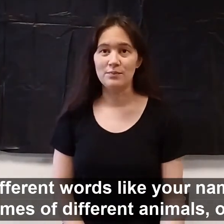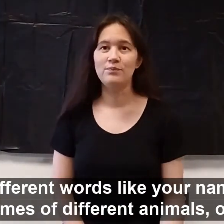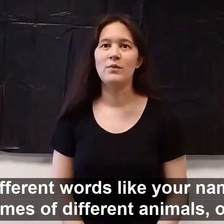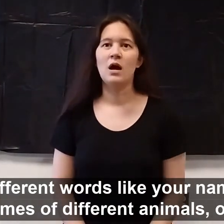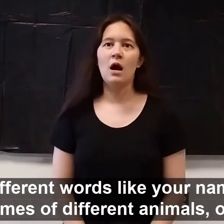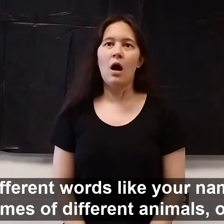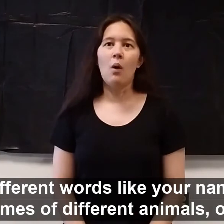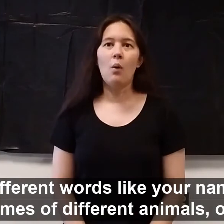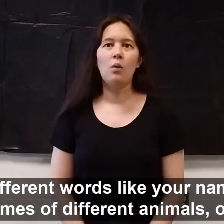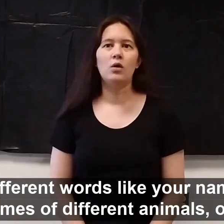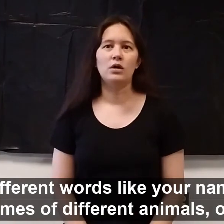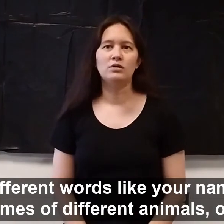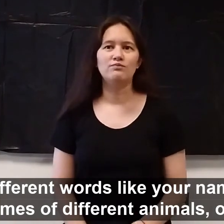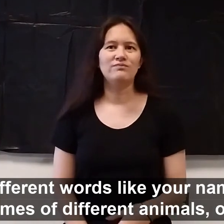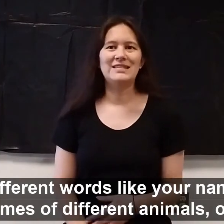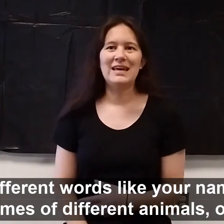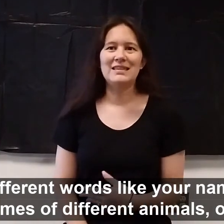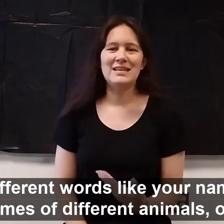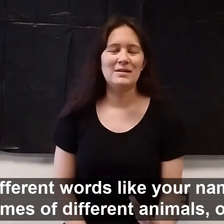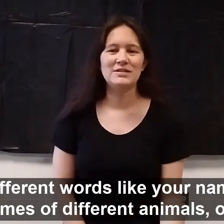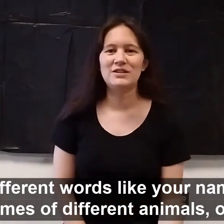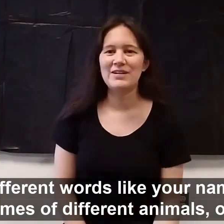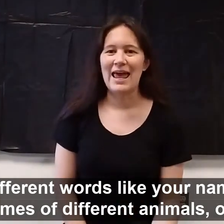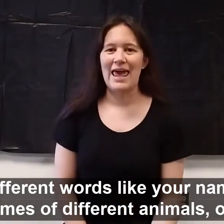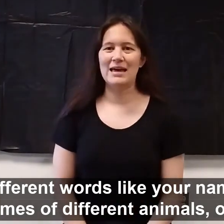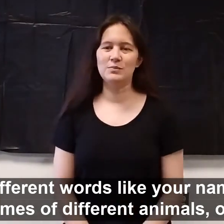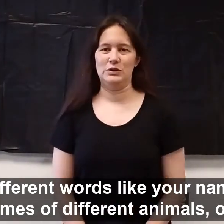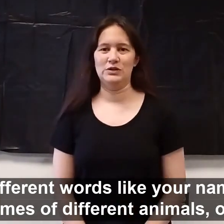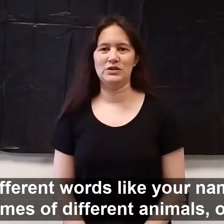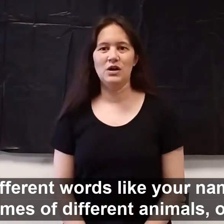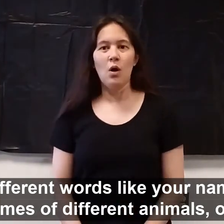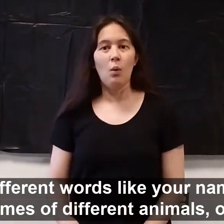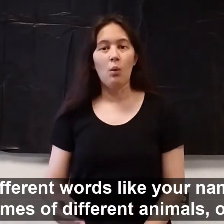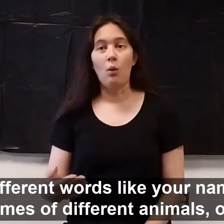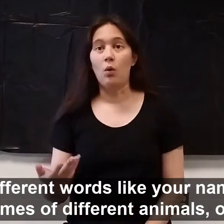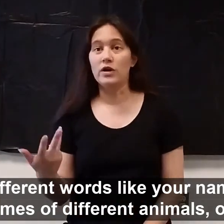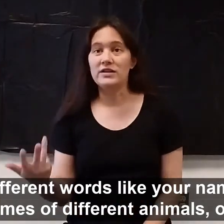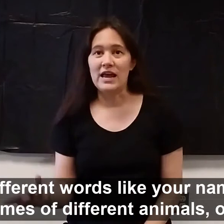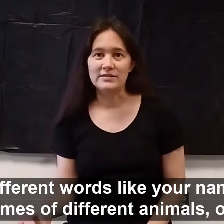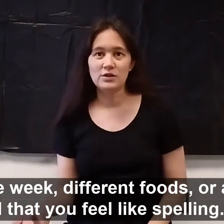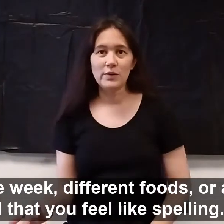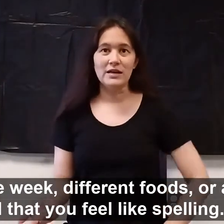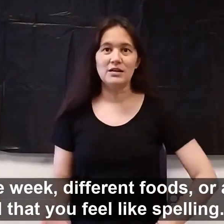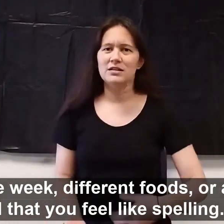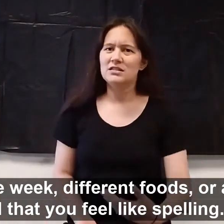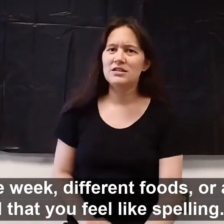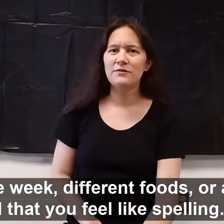or say the names of different animals, or the days of the week, different